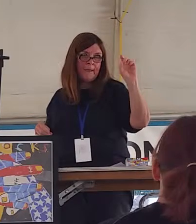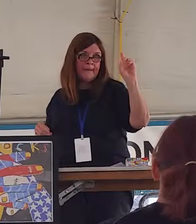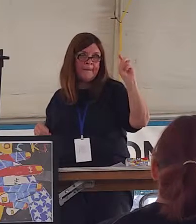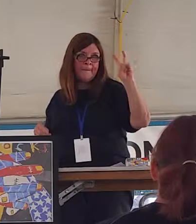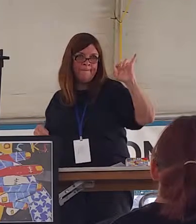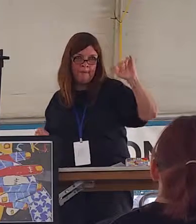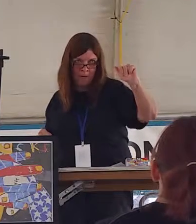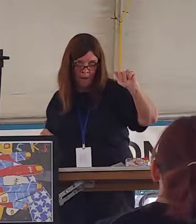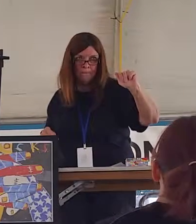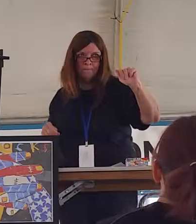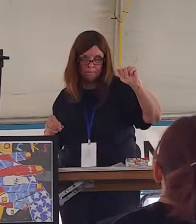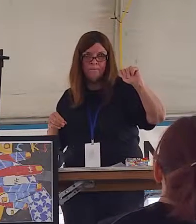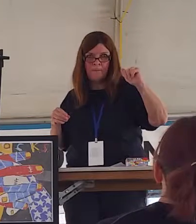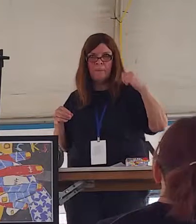I call it the second wave of DEVIA,